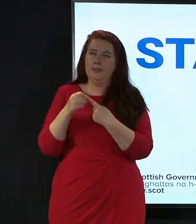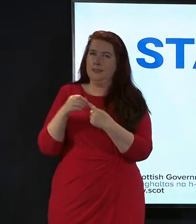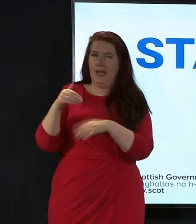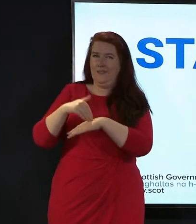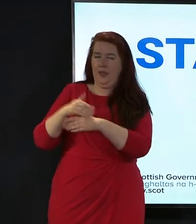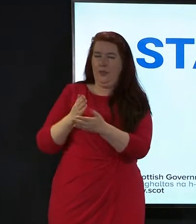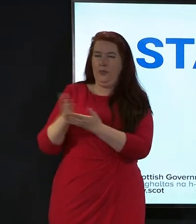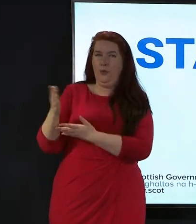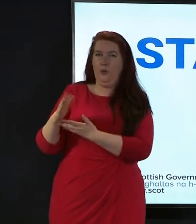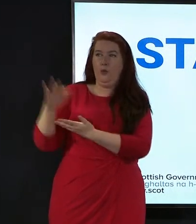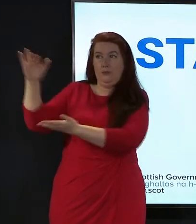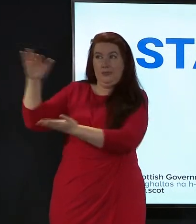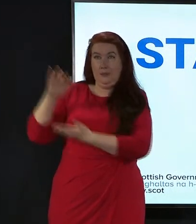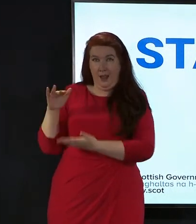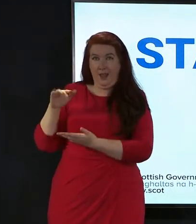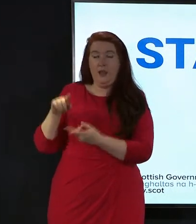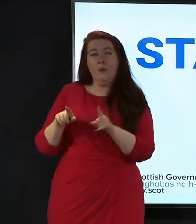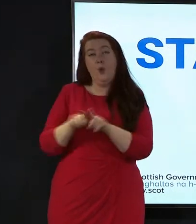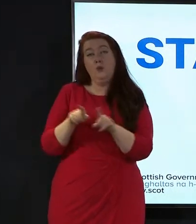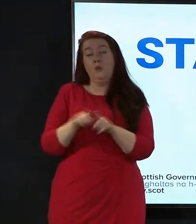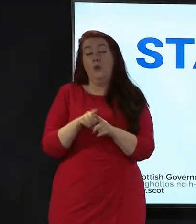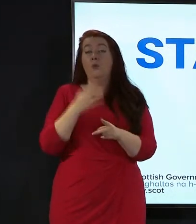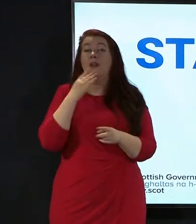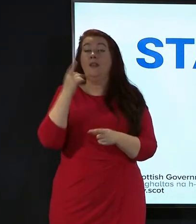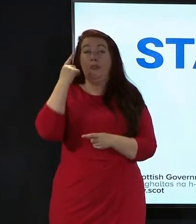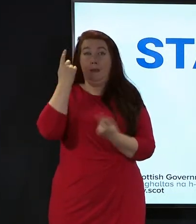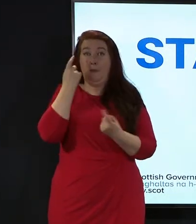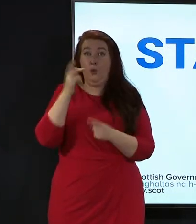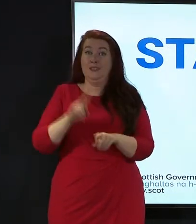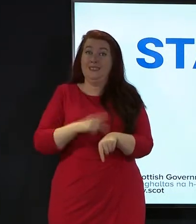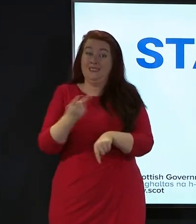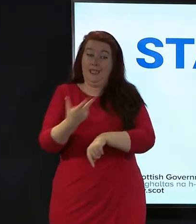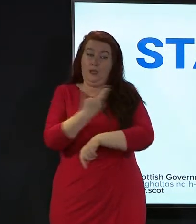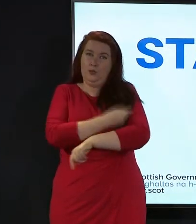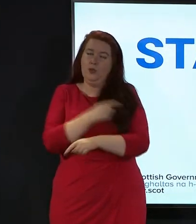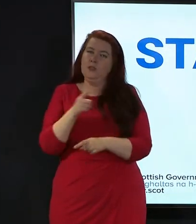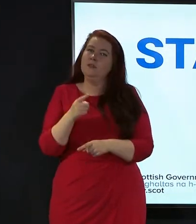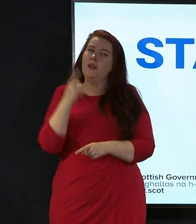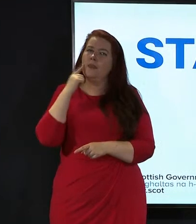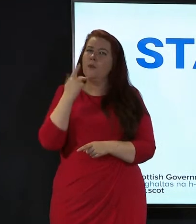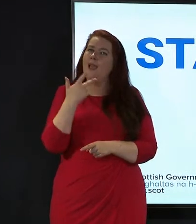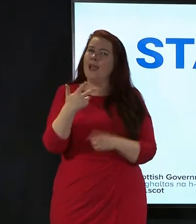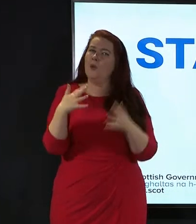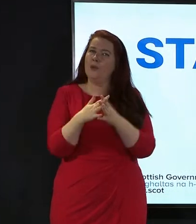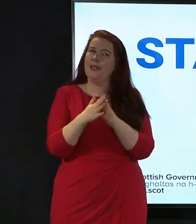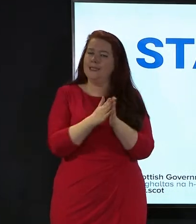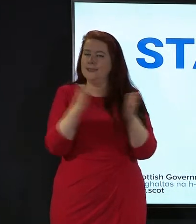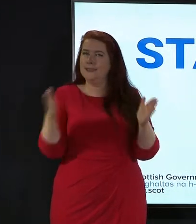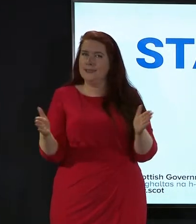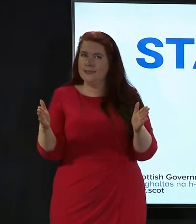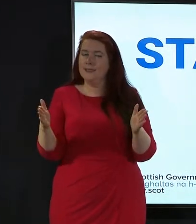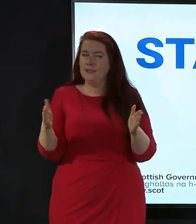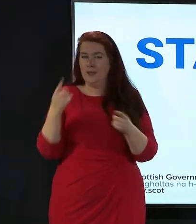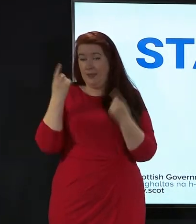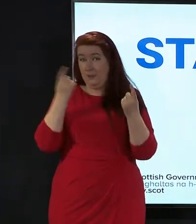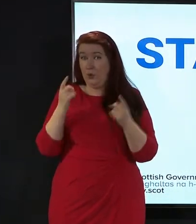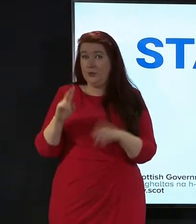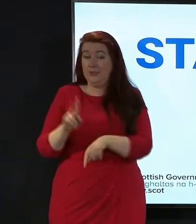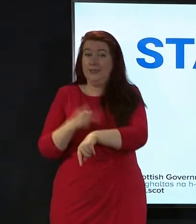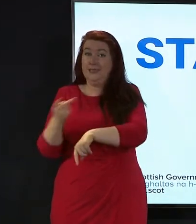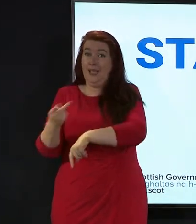limiting factor, which is the 8-week time gap between first and second doses. So if you look at second doses